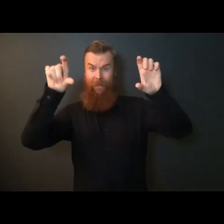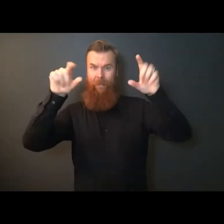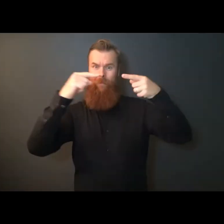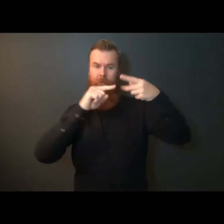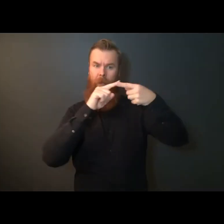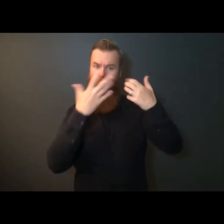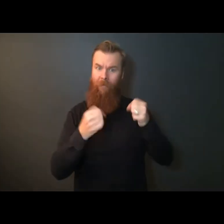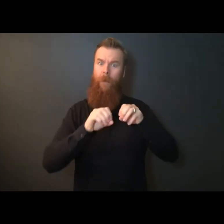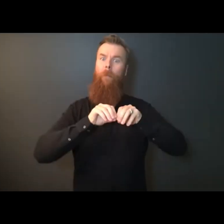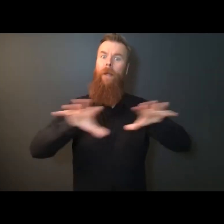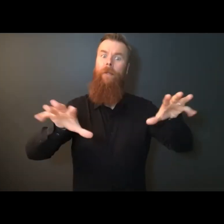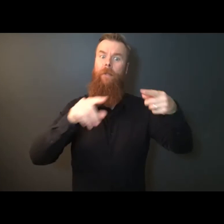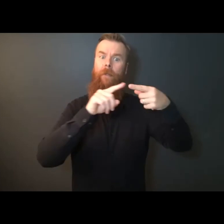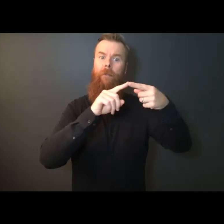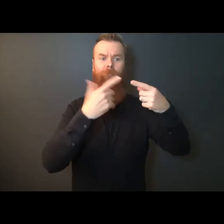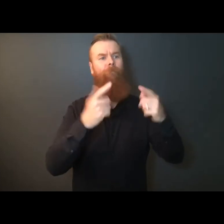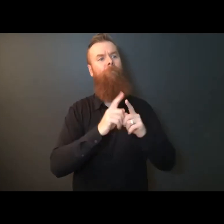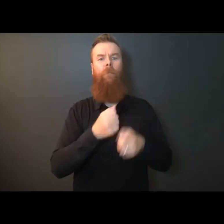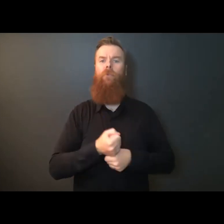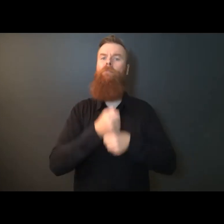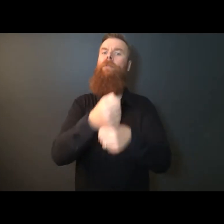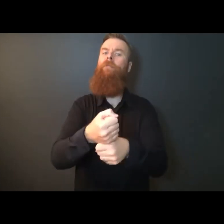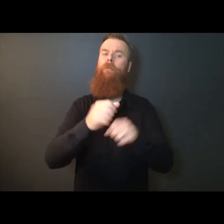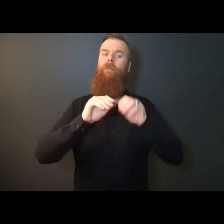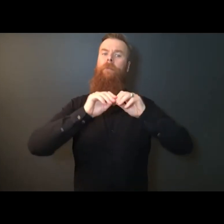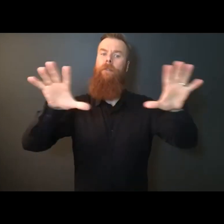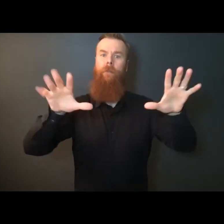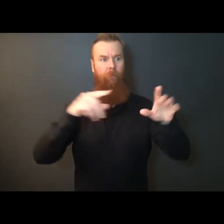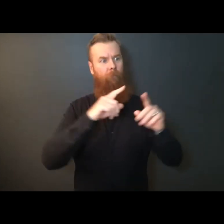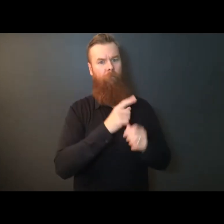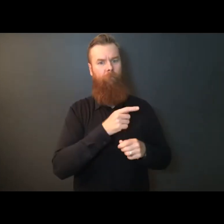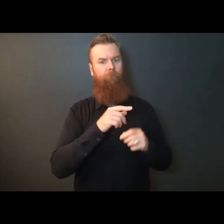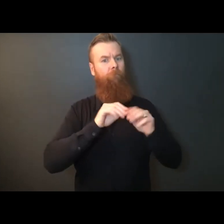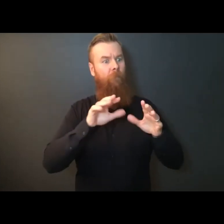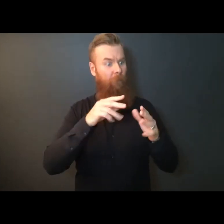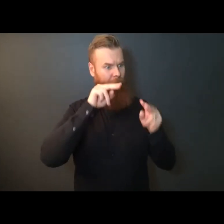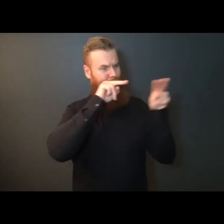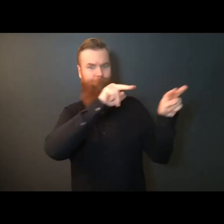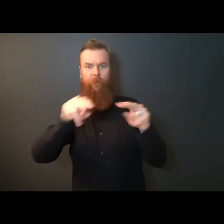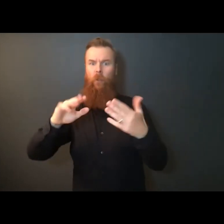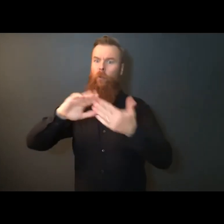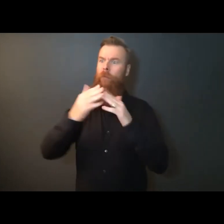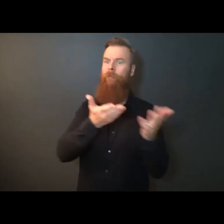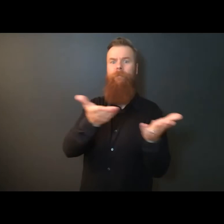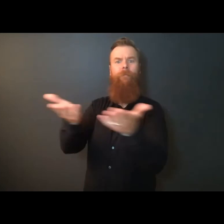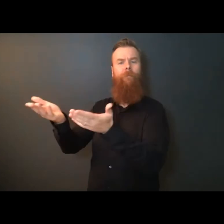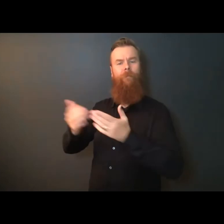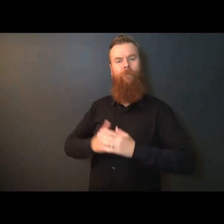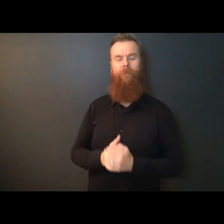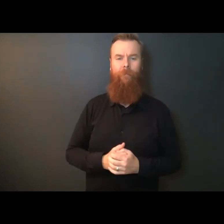how they are perceived in society and the community. So So this will be